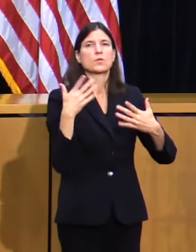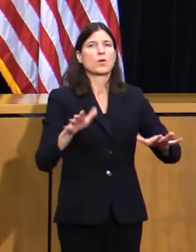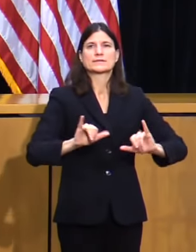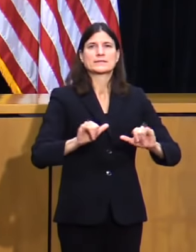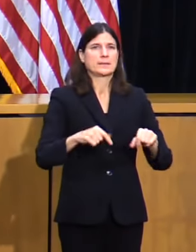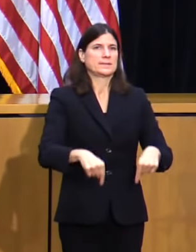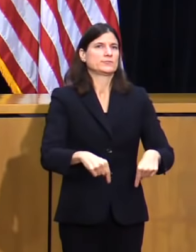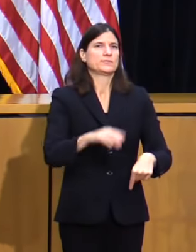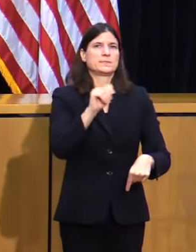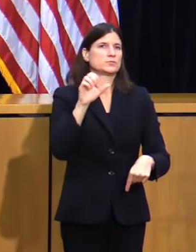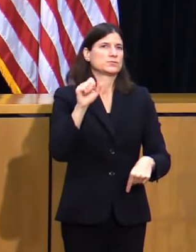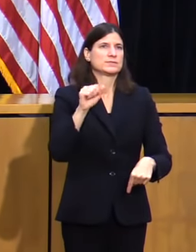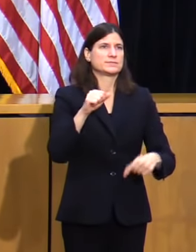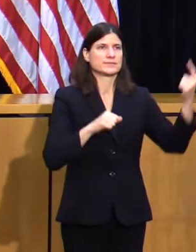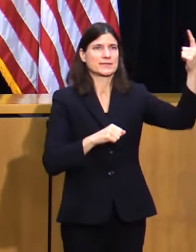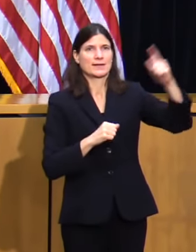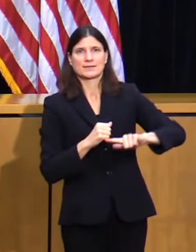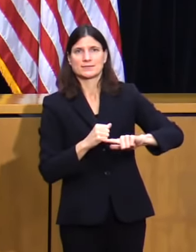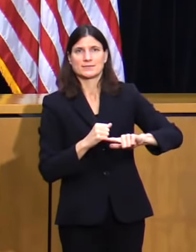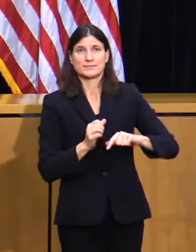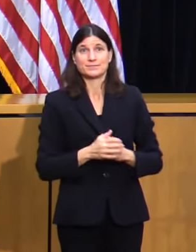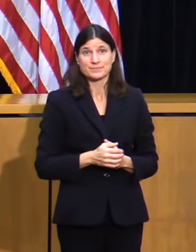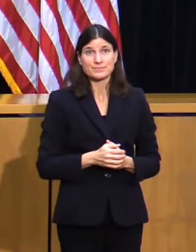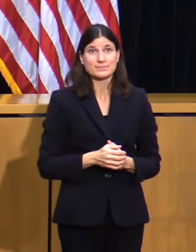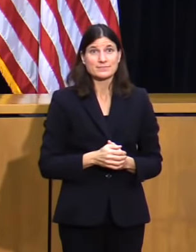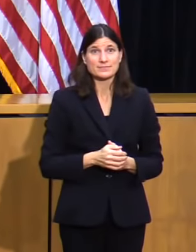We didn't put that stay-at-home advisory in place